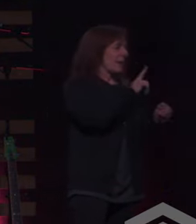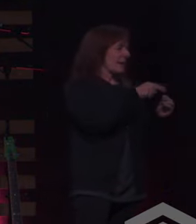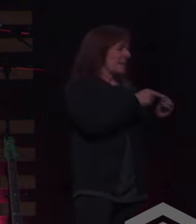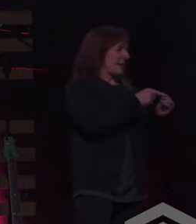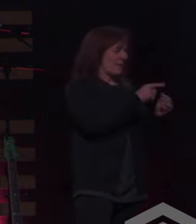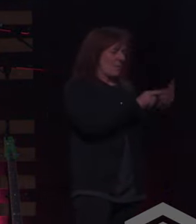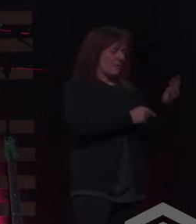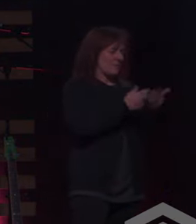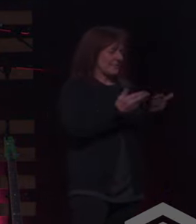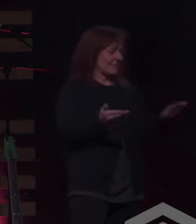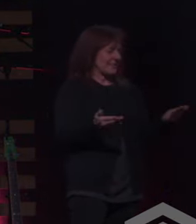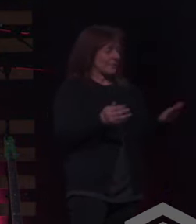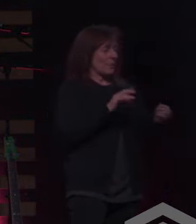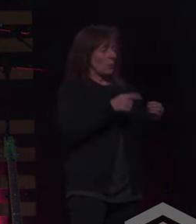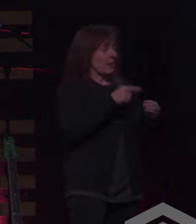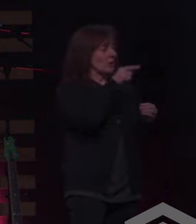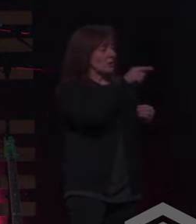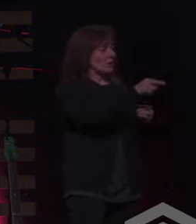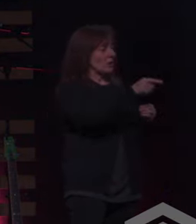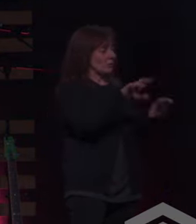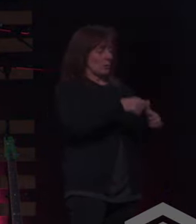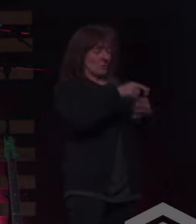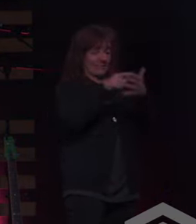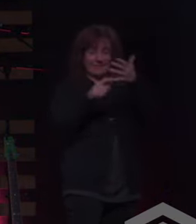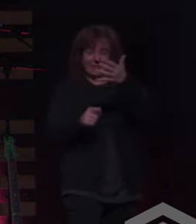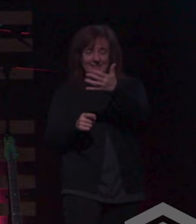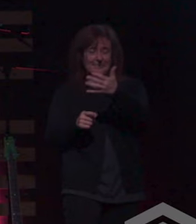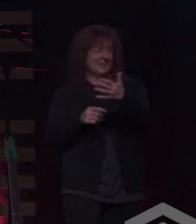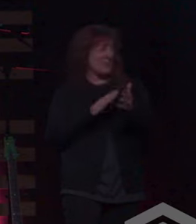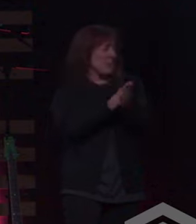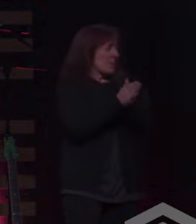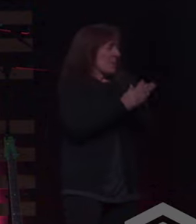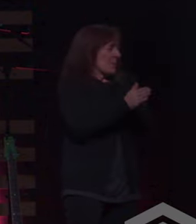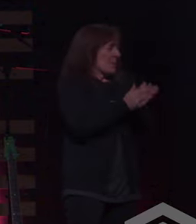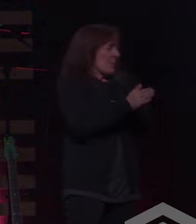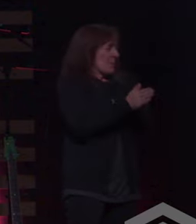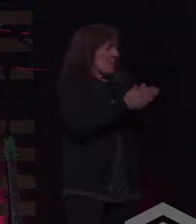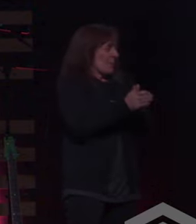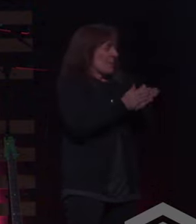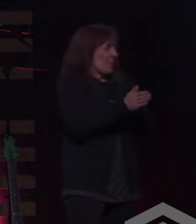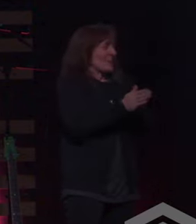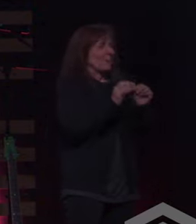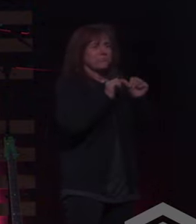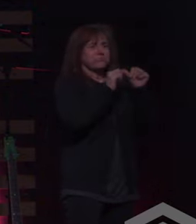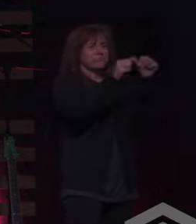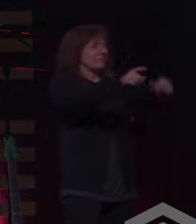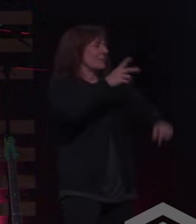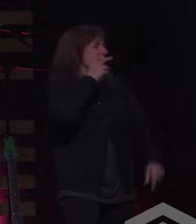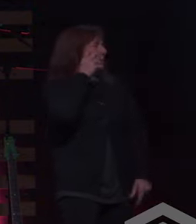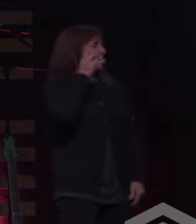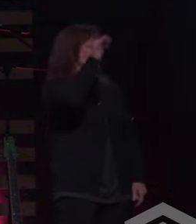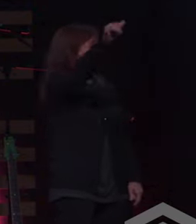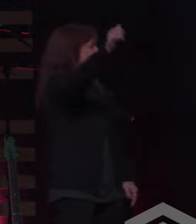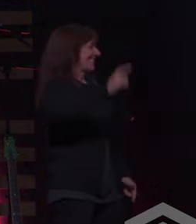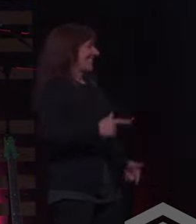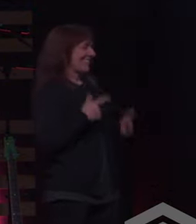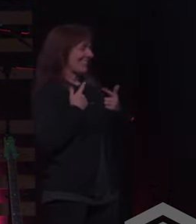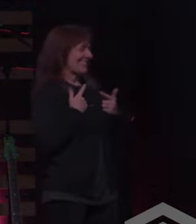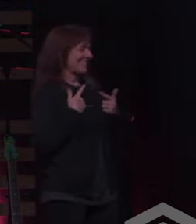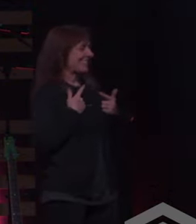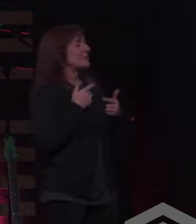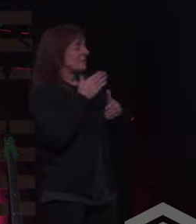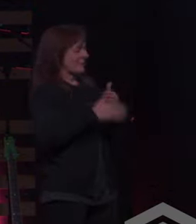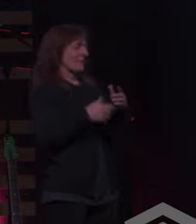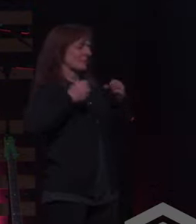them. But when you do this and get on the energizing cycle, you can get on that and stay on it for the rest of your marriage, I promise you. And you can